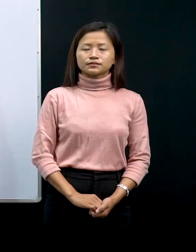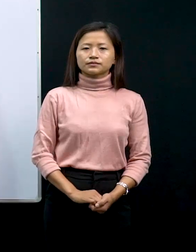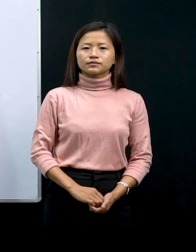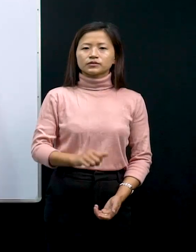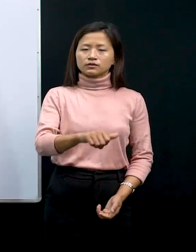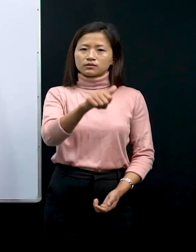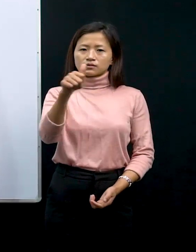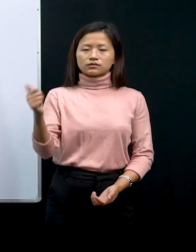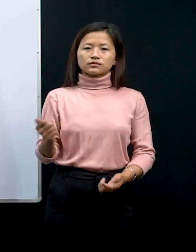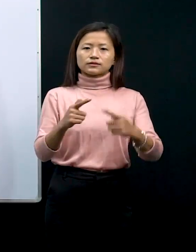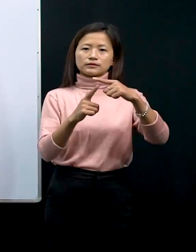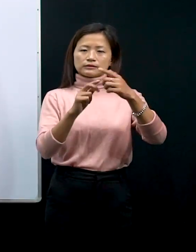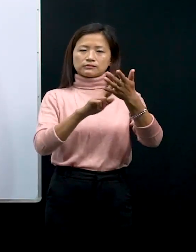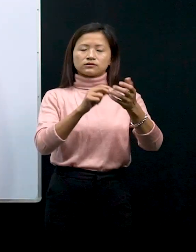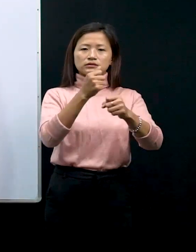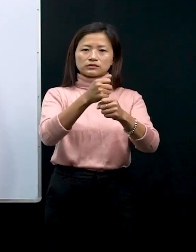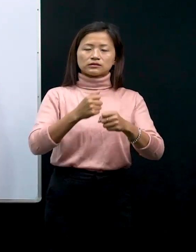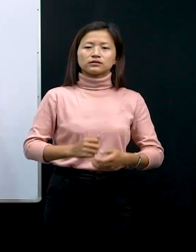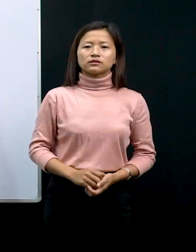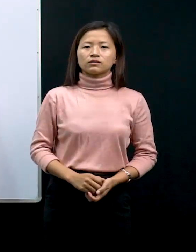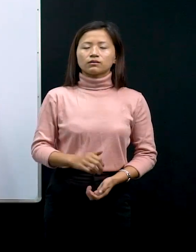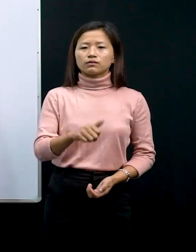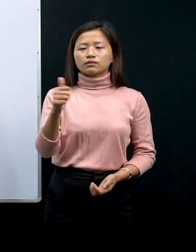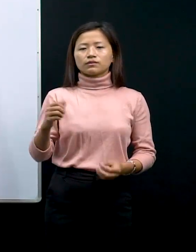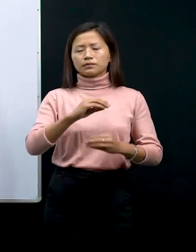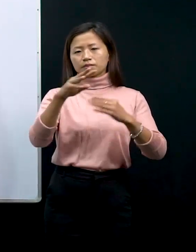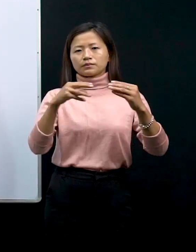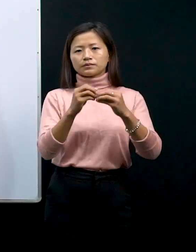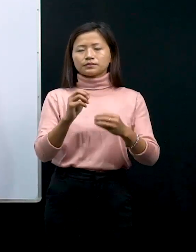Again another tangent, right? Yes or no? What about this one?